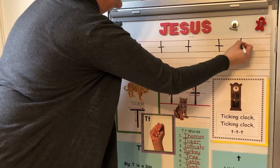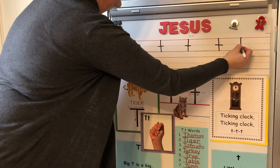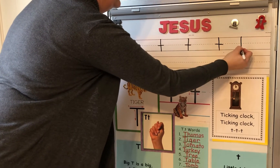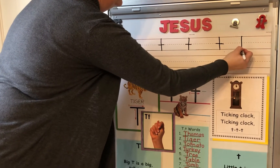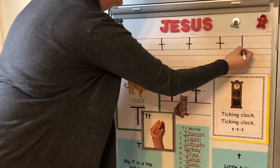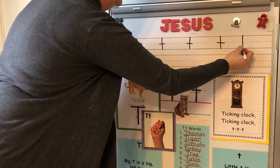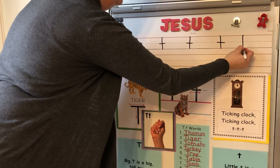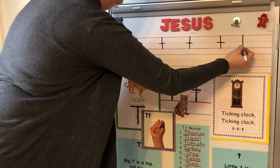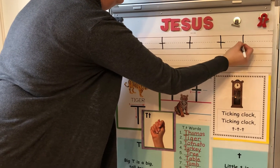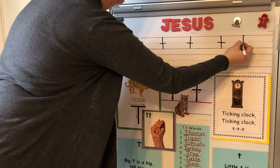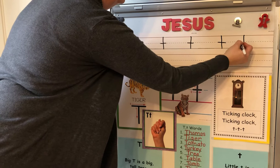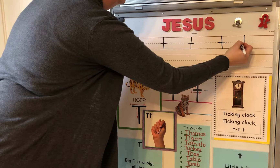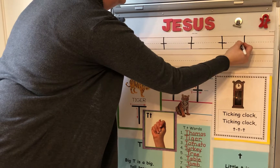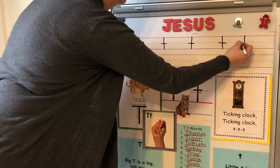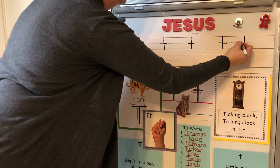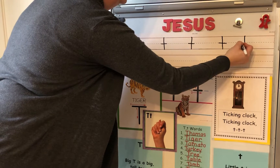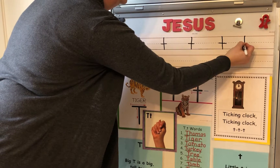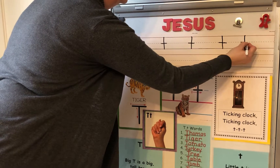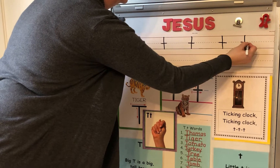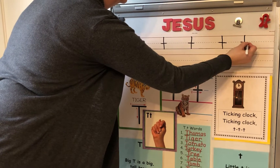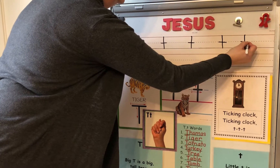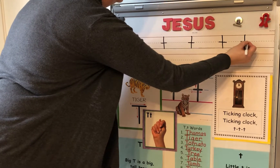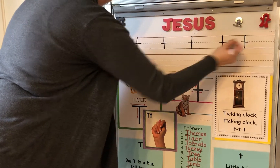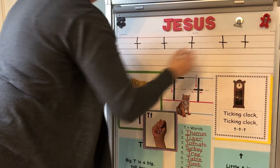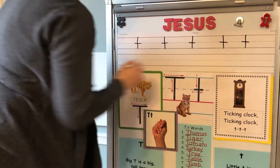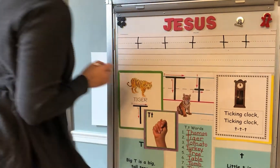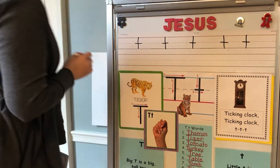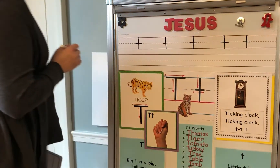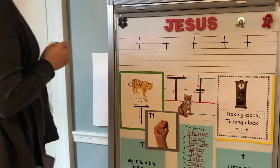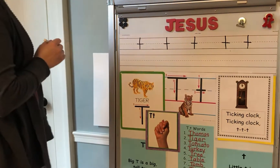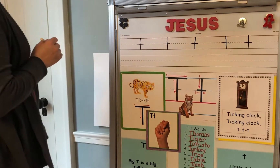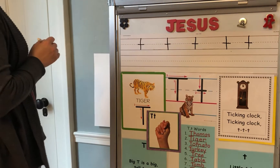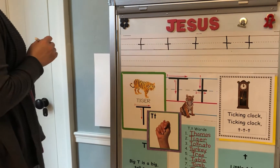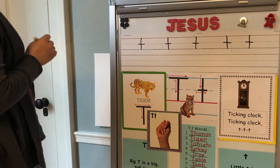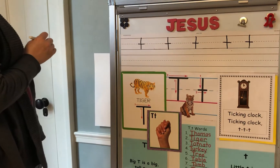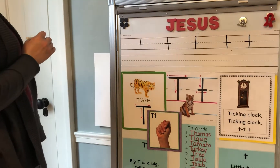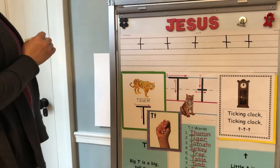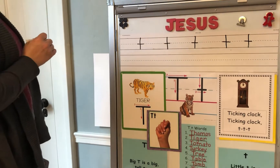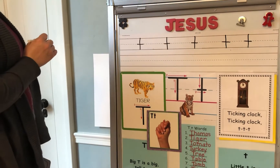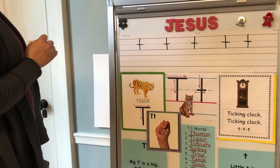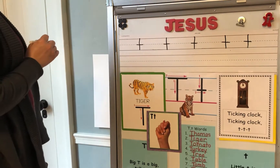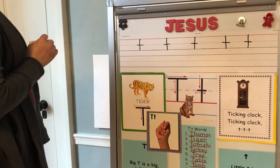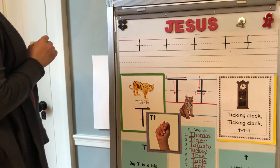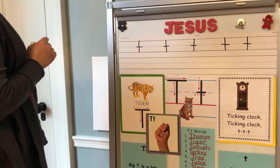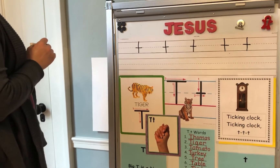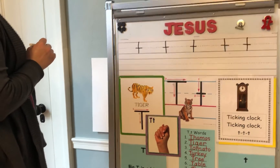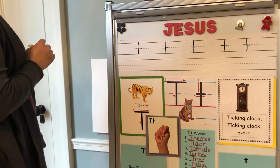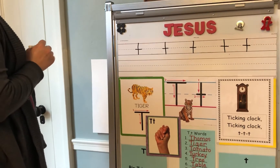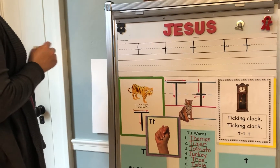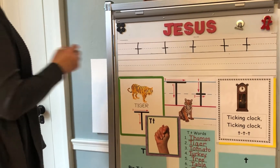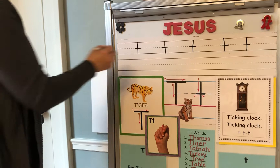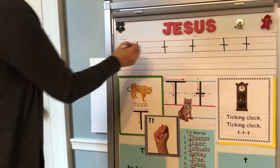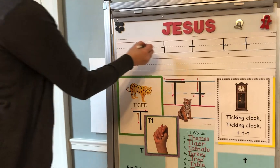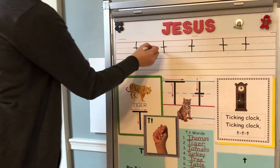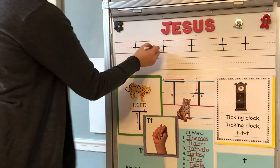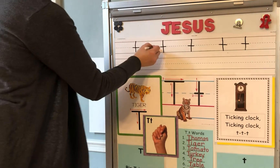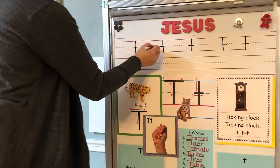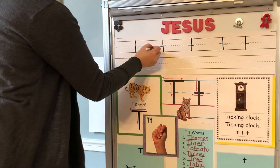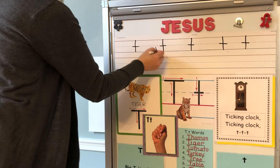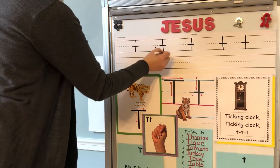Straight down, straight across. Can you circle your favorite one? I think this is